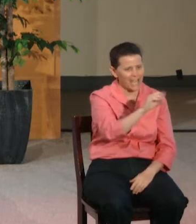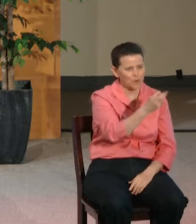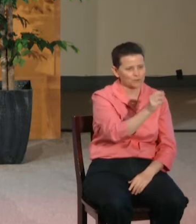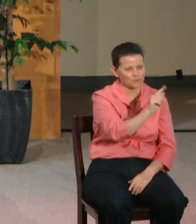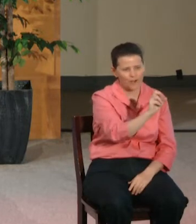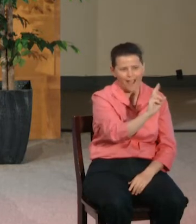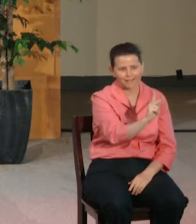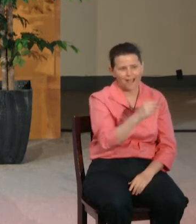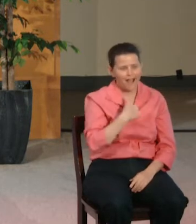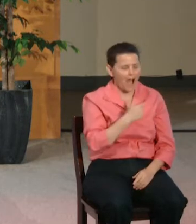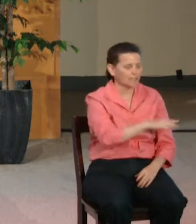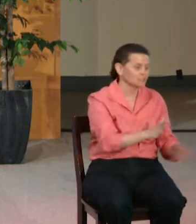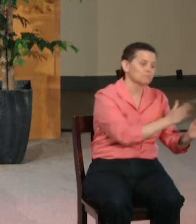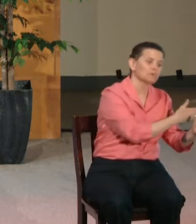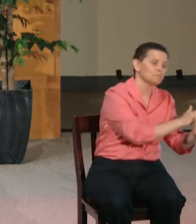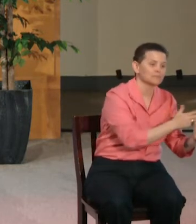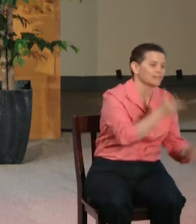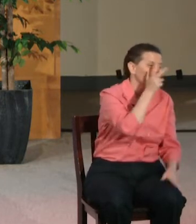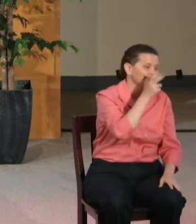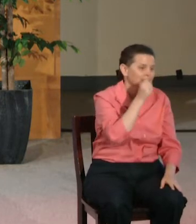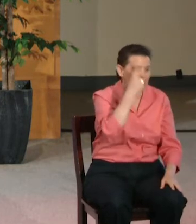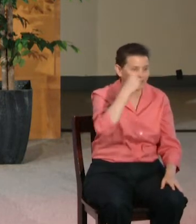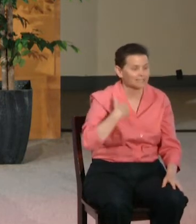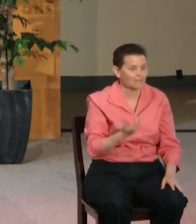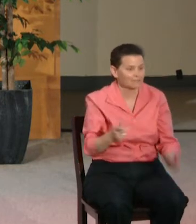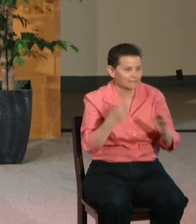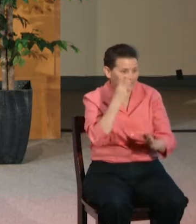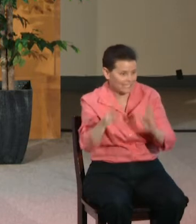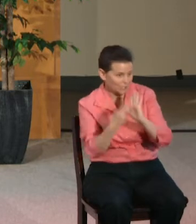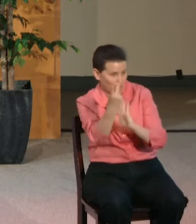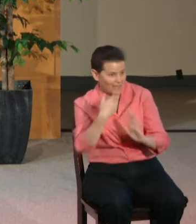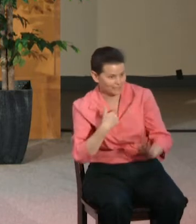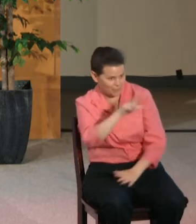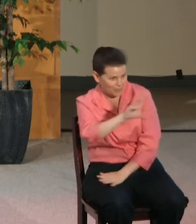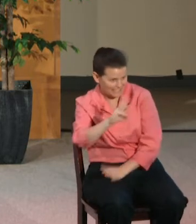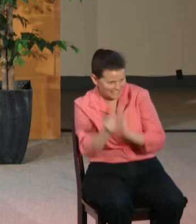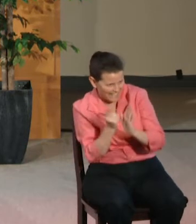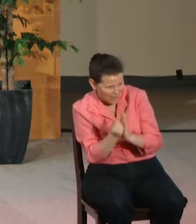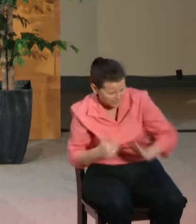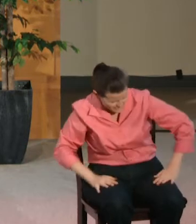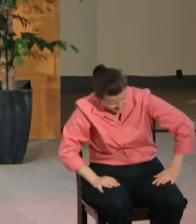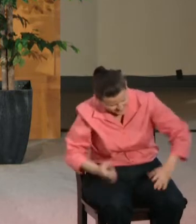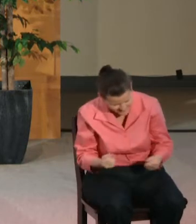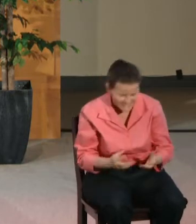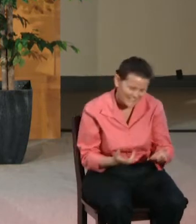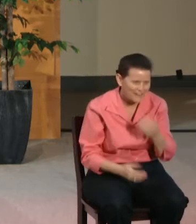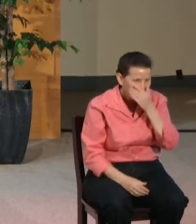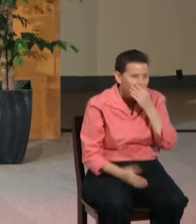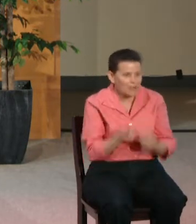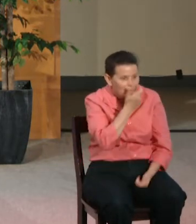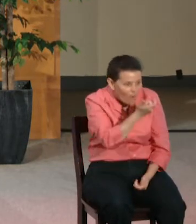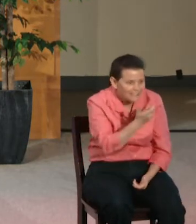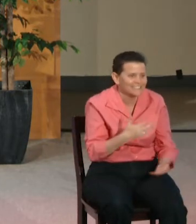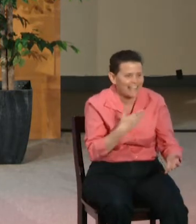morning, and just listened to the soundtrack, because after I'd seen it twice in 36 hours, I was like, man, there's some really good music in here. So, you know, you can do that today